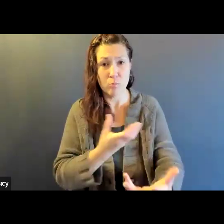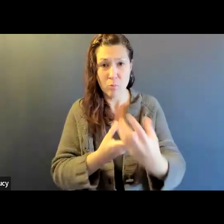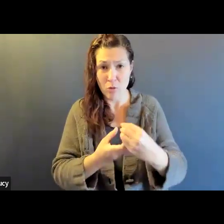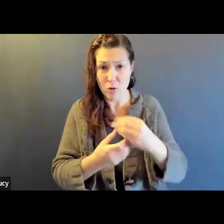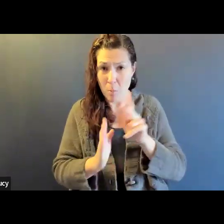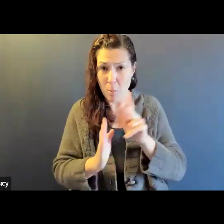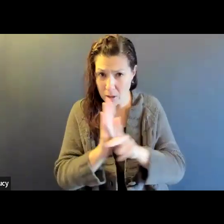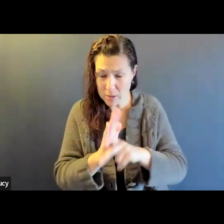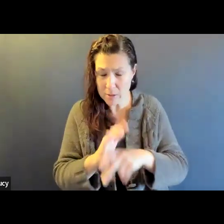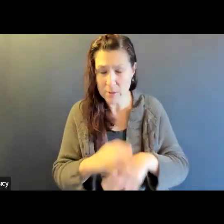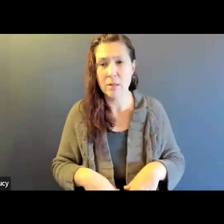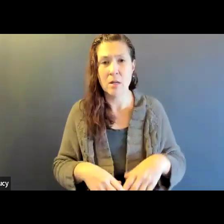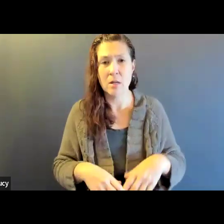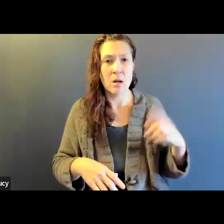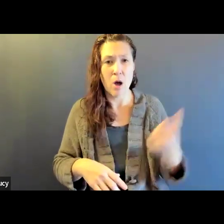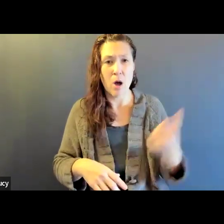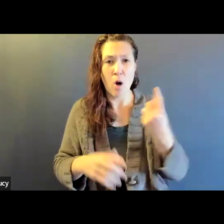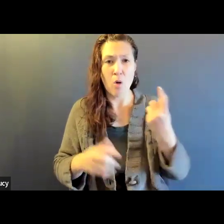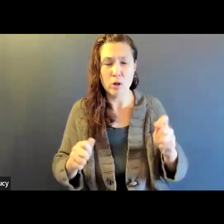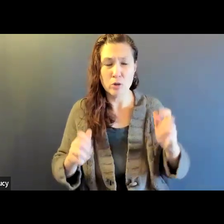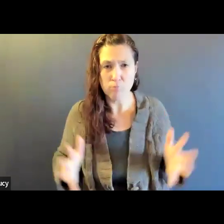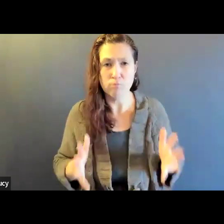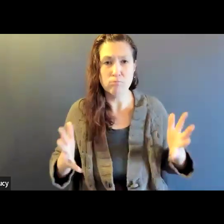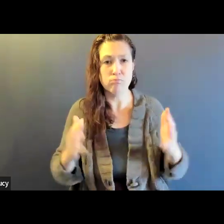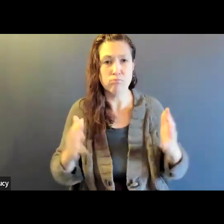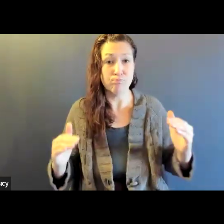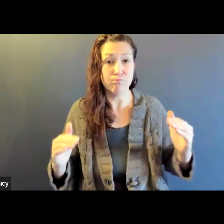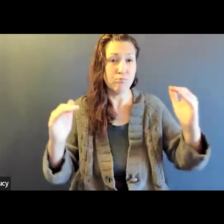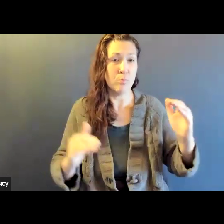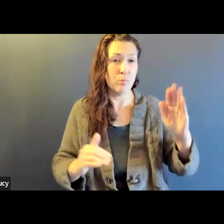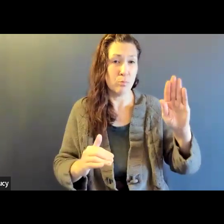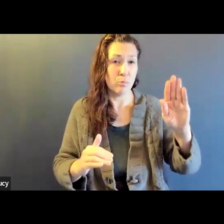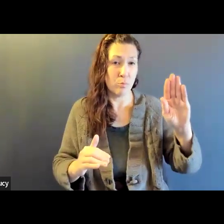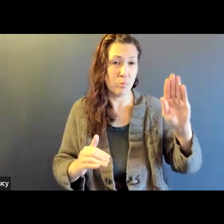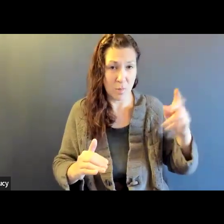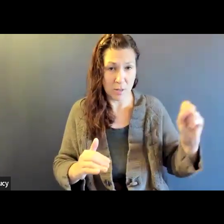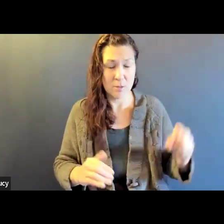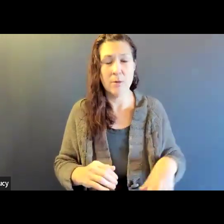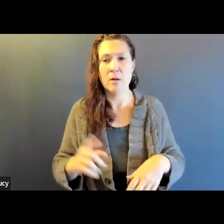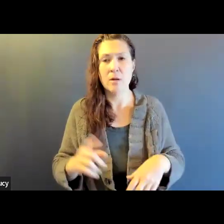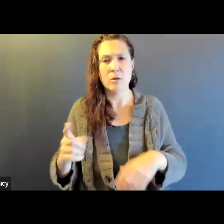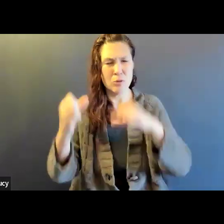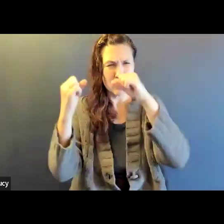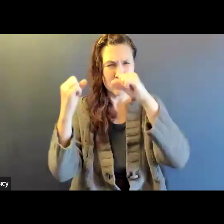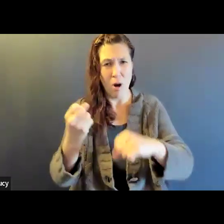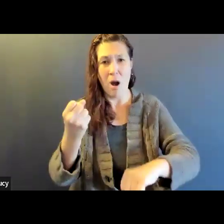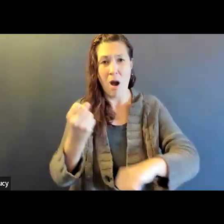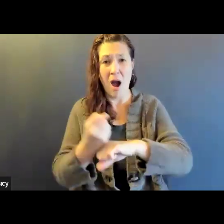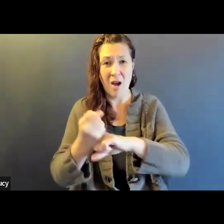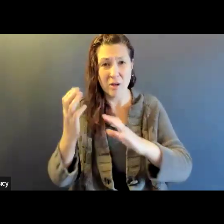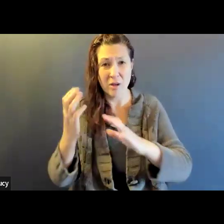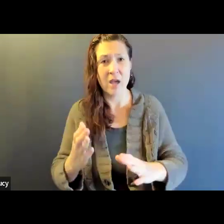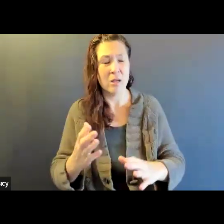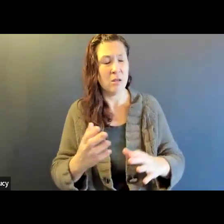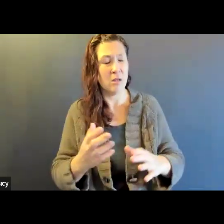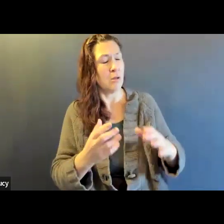to always push the district forward, and is an incredibly fierce advocate, most particularly for the students that we are